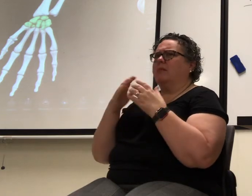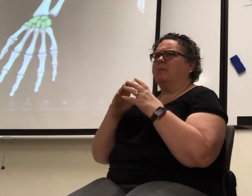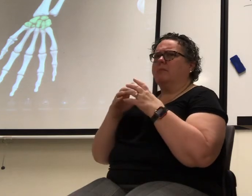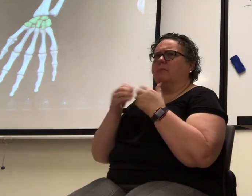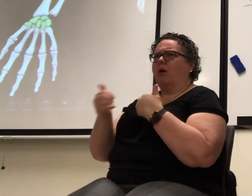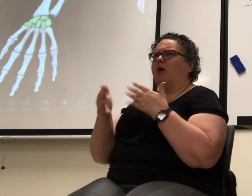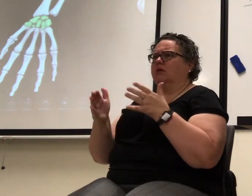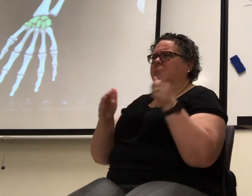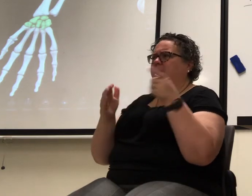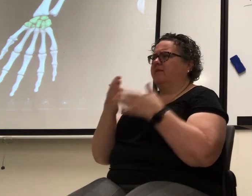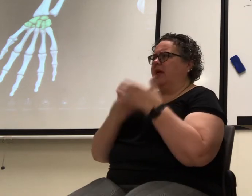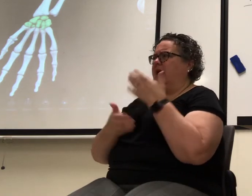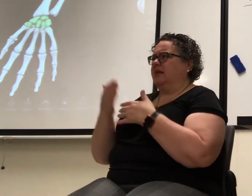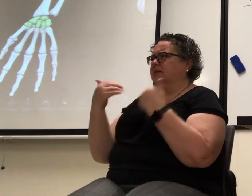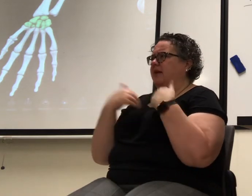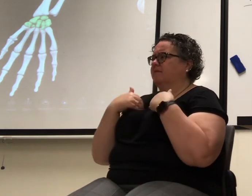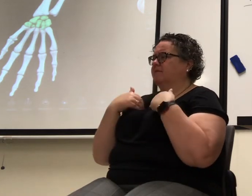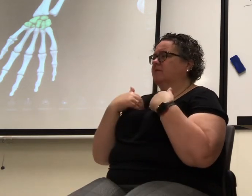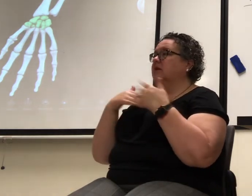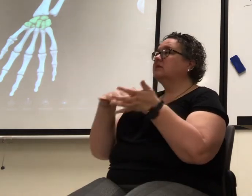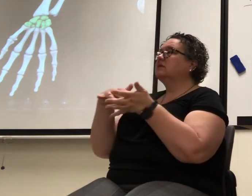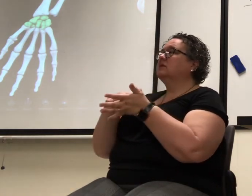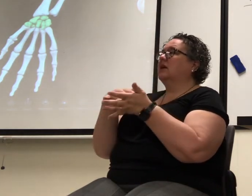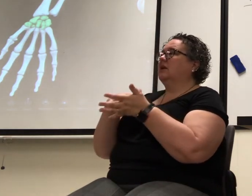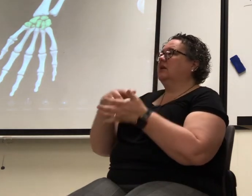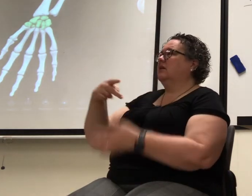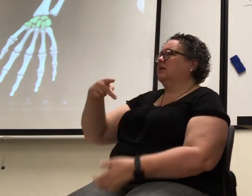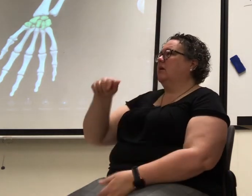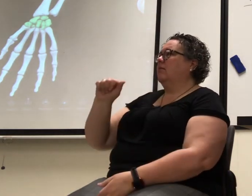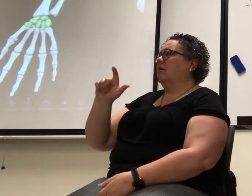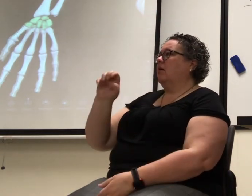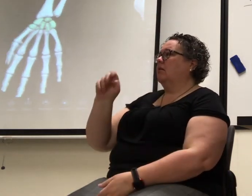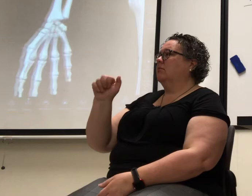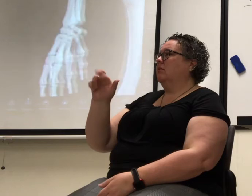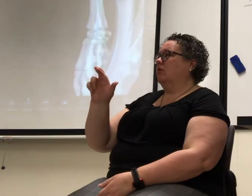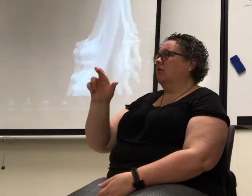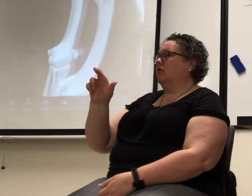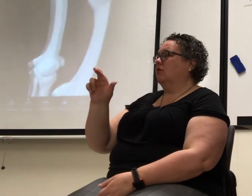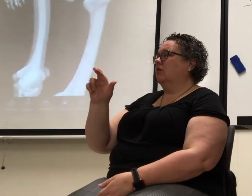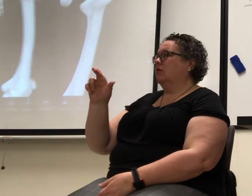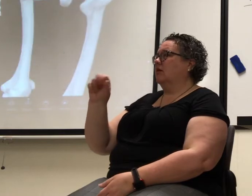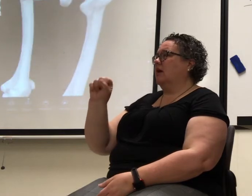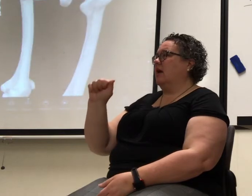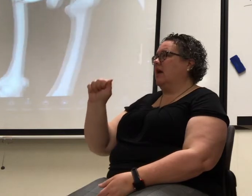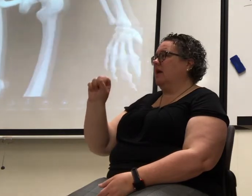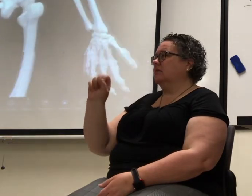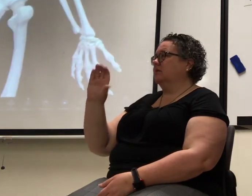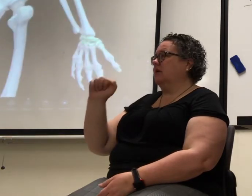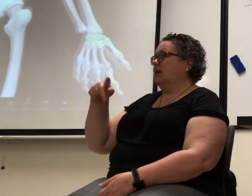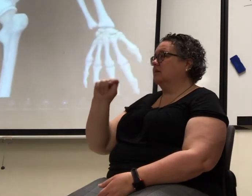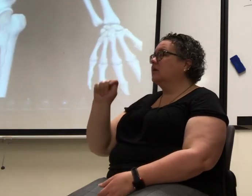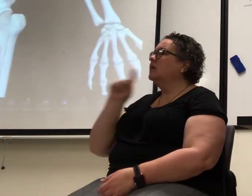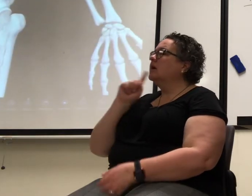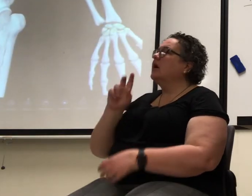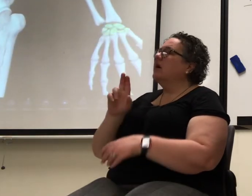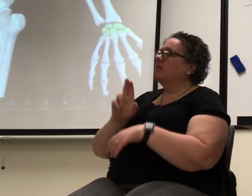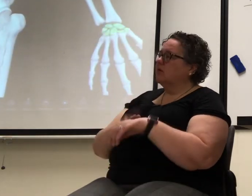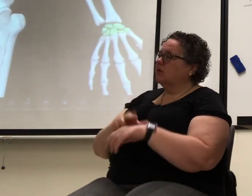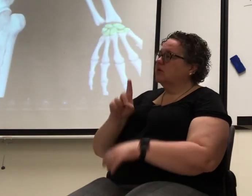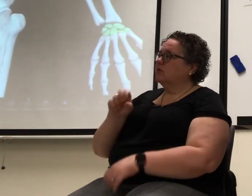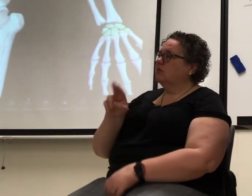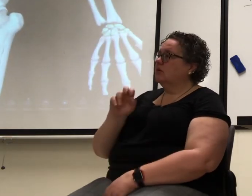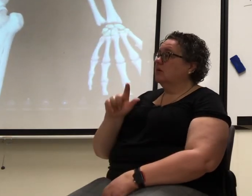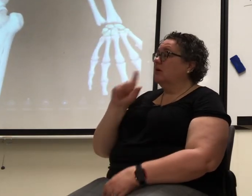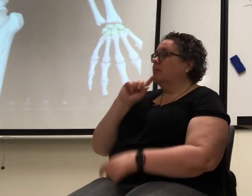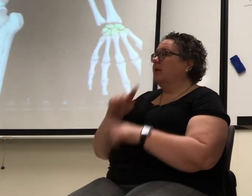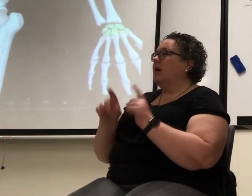hands. And study the palmar aspect. Of course there's the dorsal aspect. I'll just make your life a